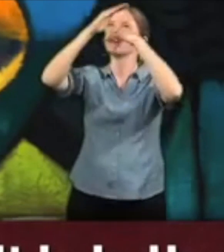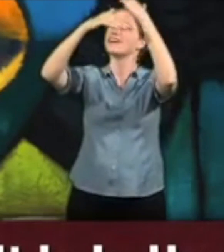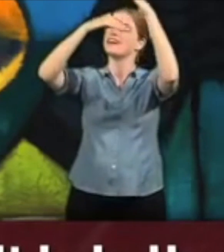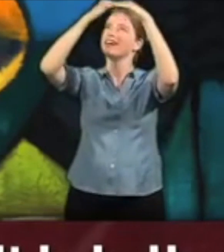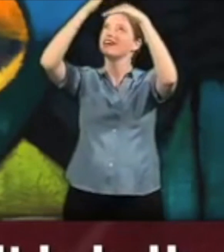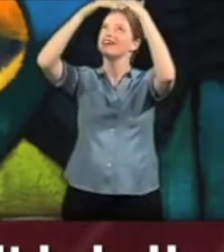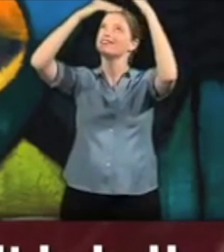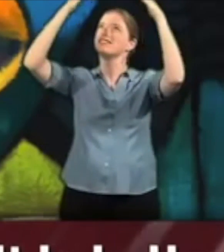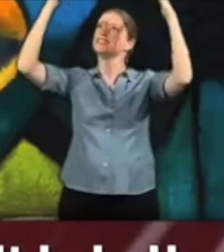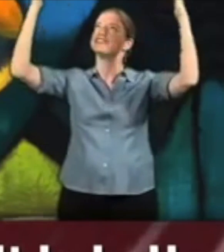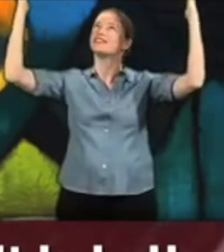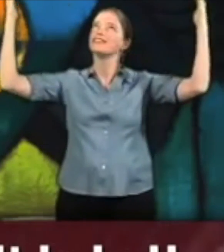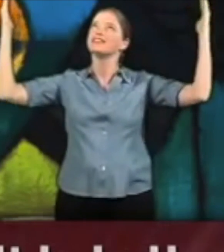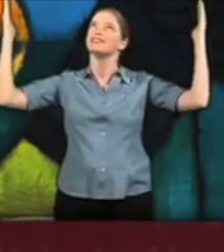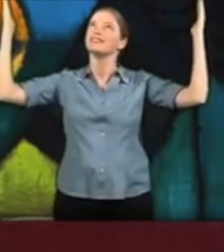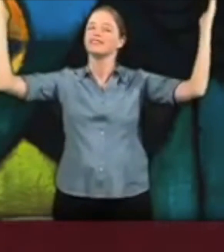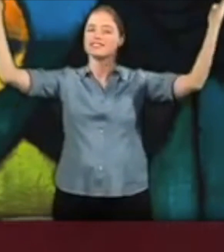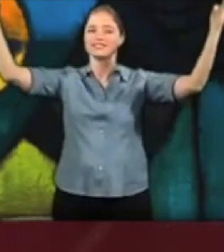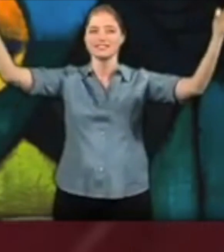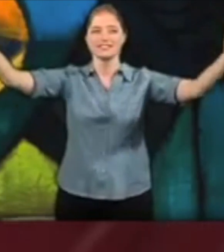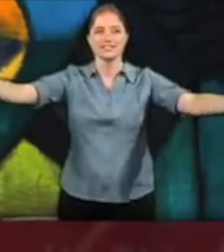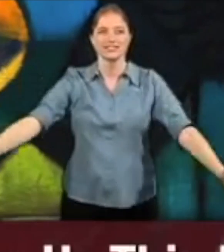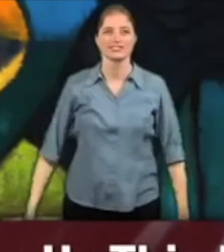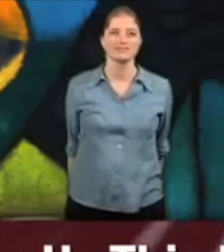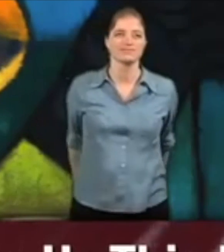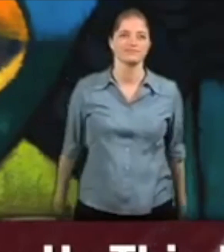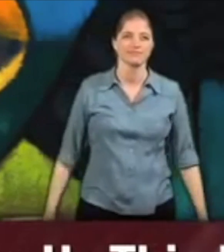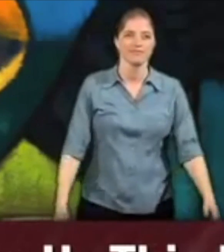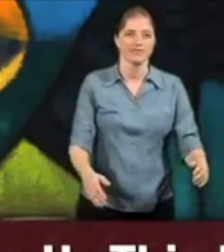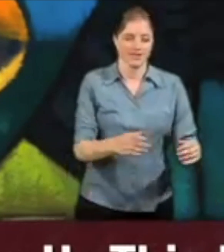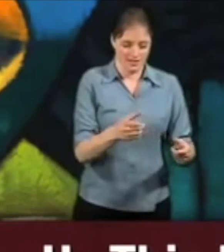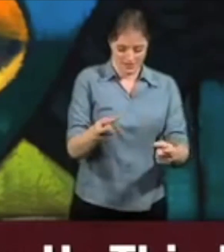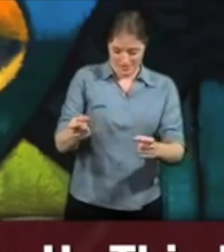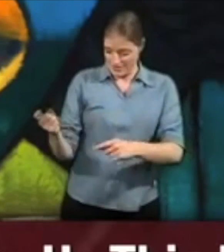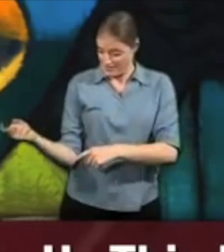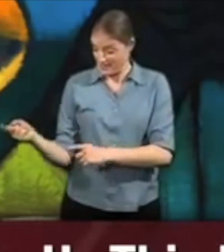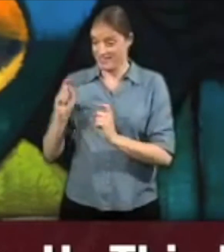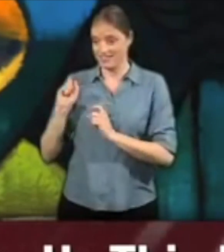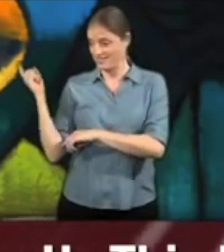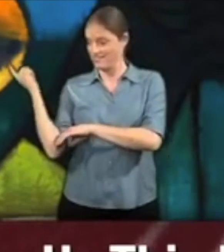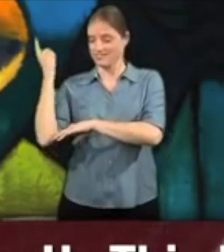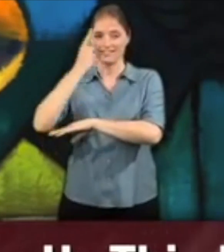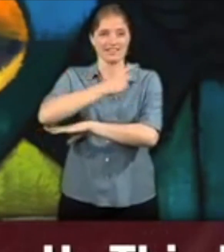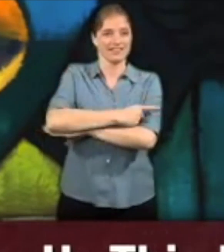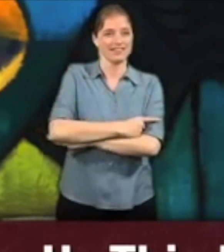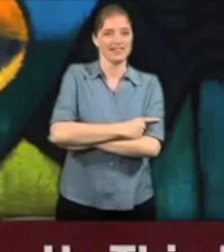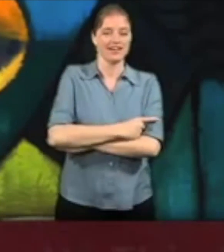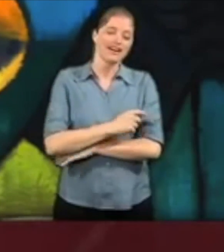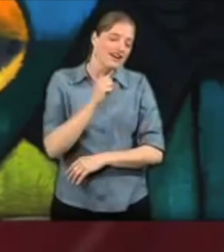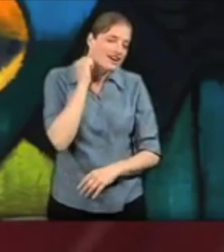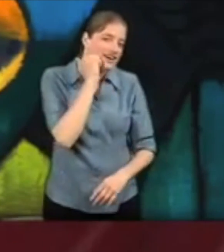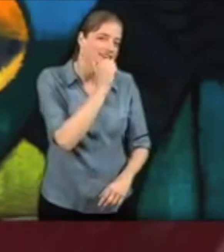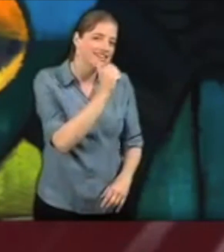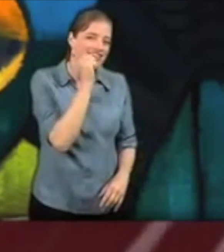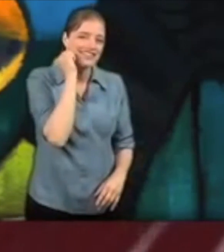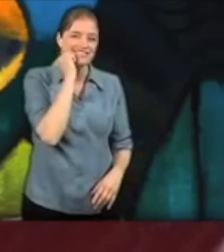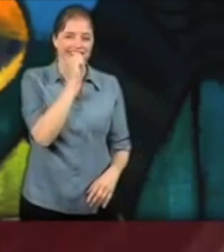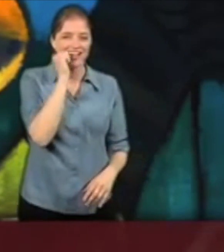heaven. Give us this day, our